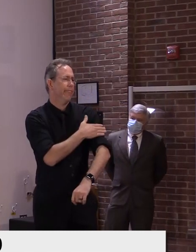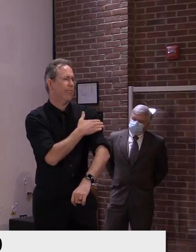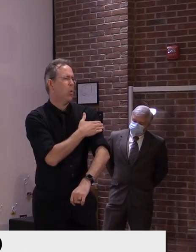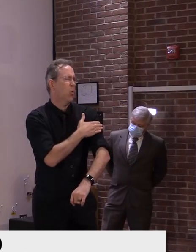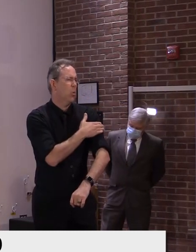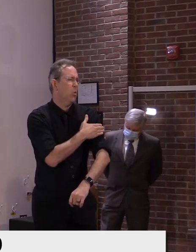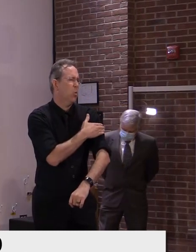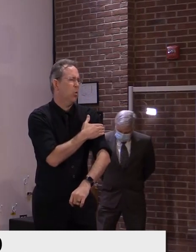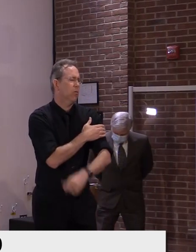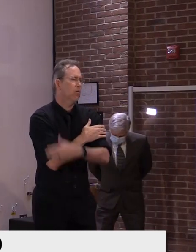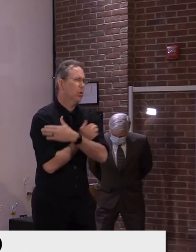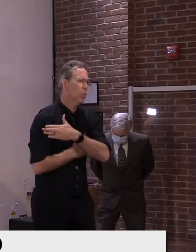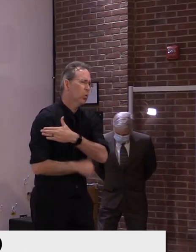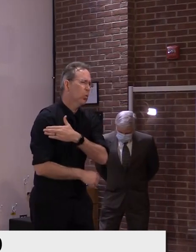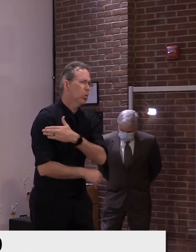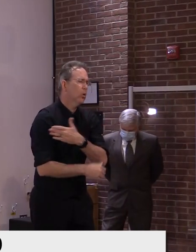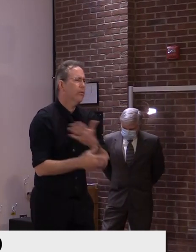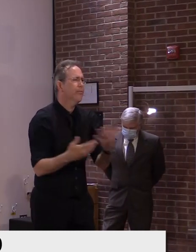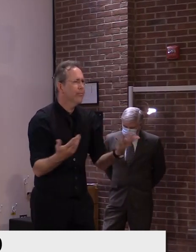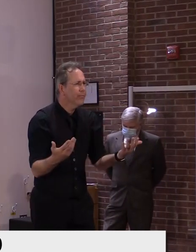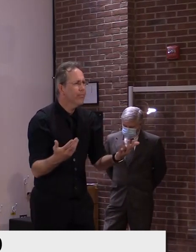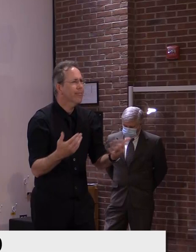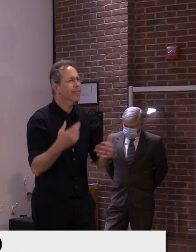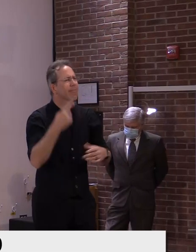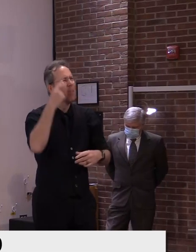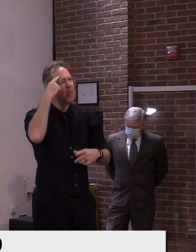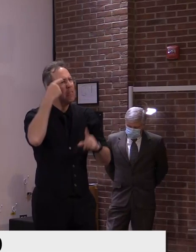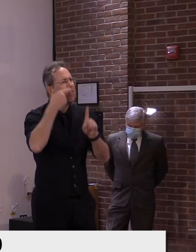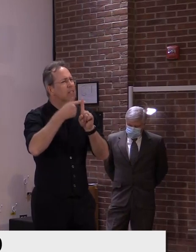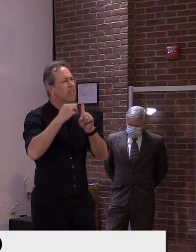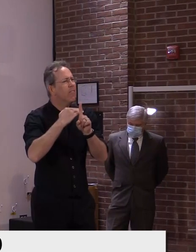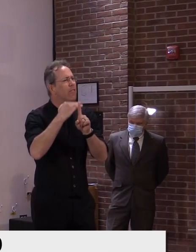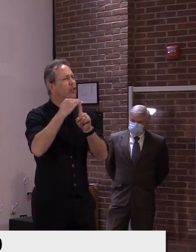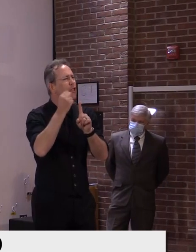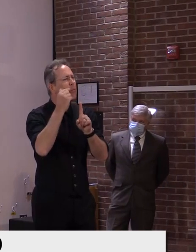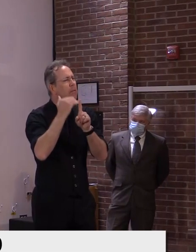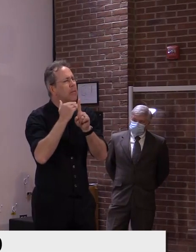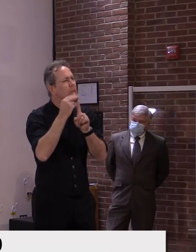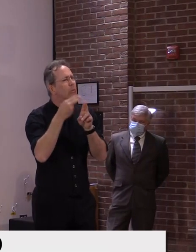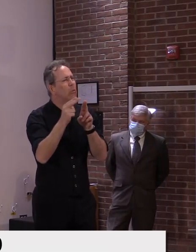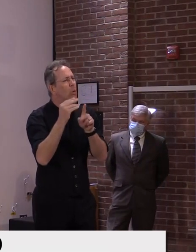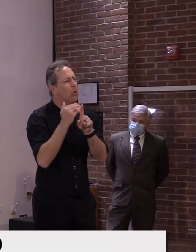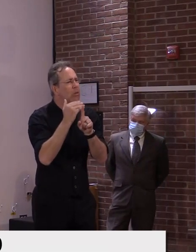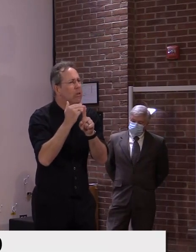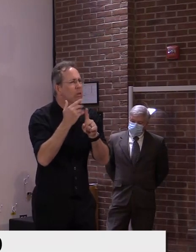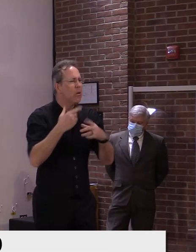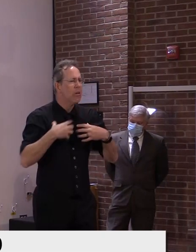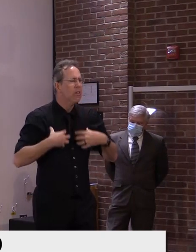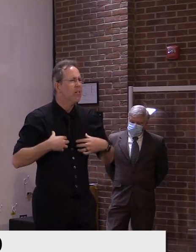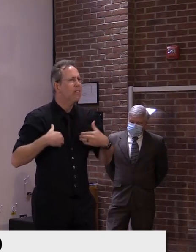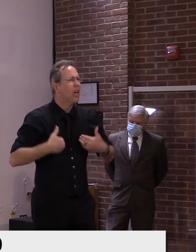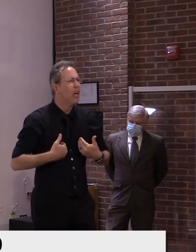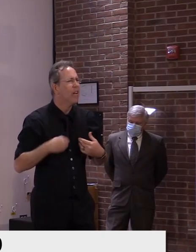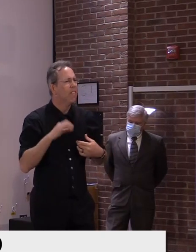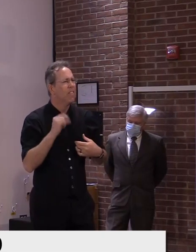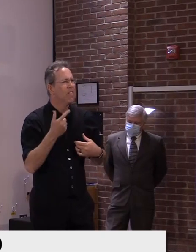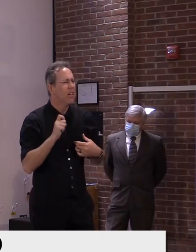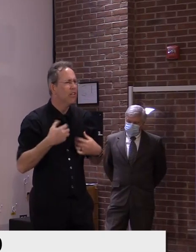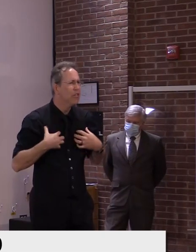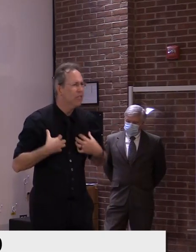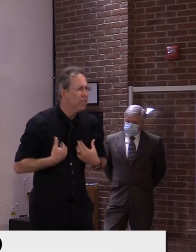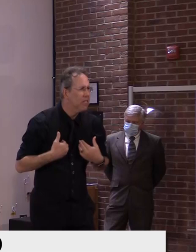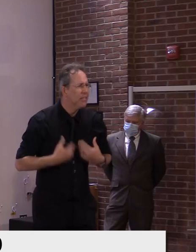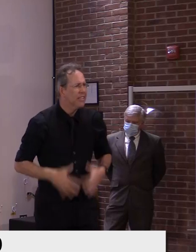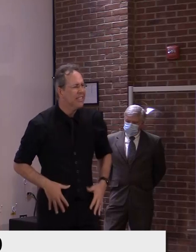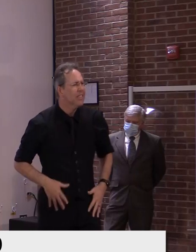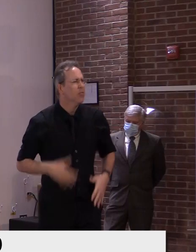after you've received your dose of vaccine. And They go across all three vaccine